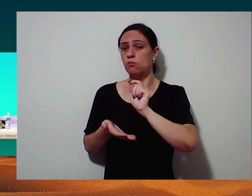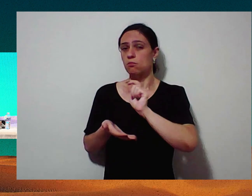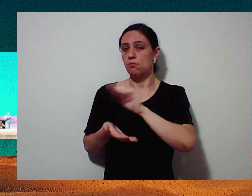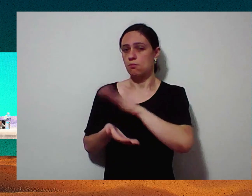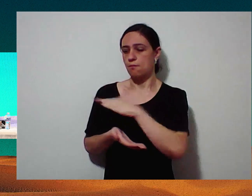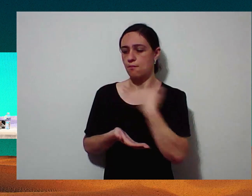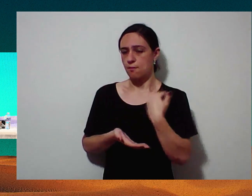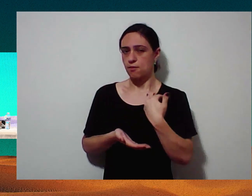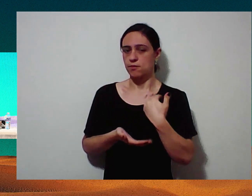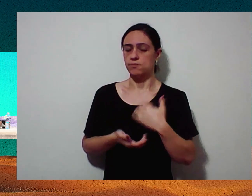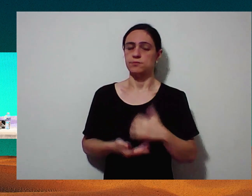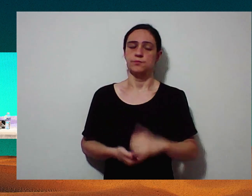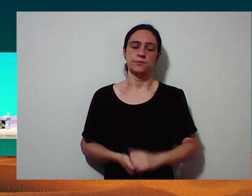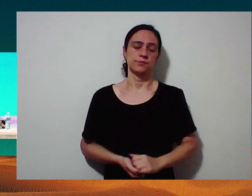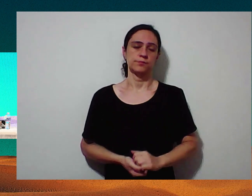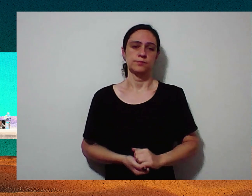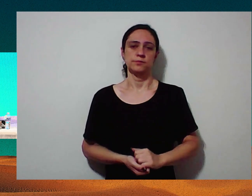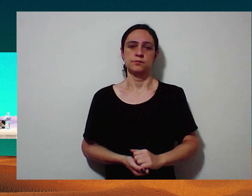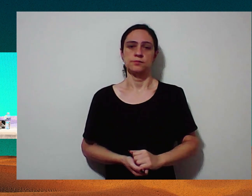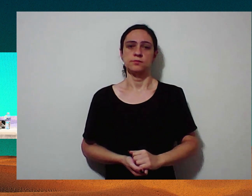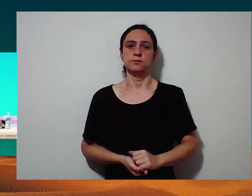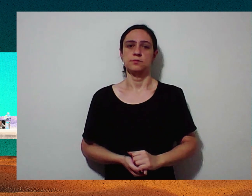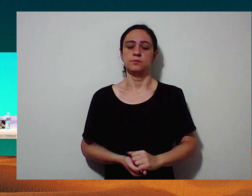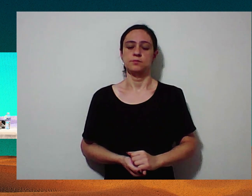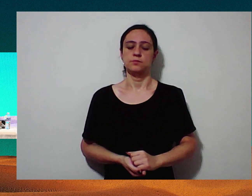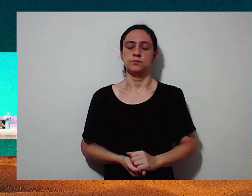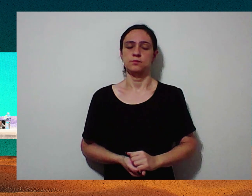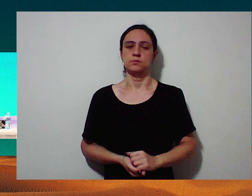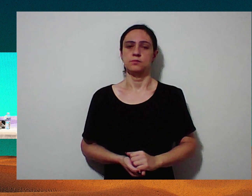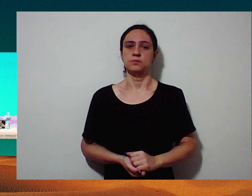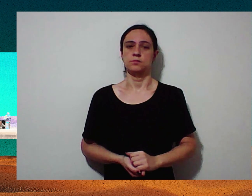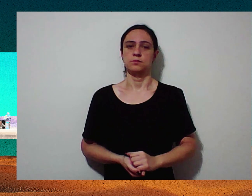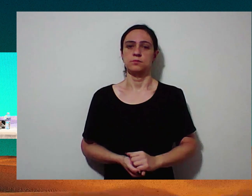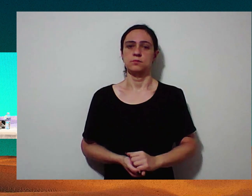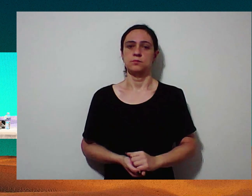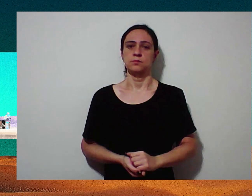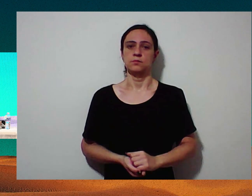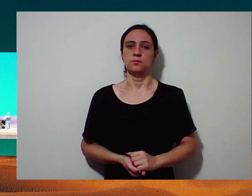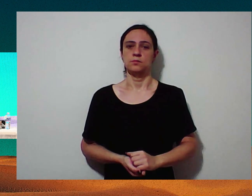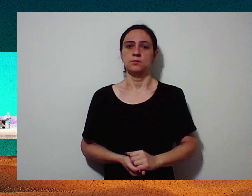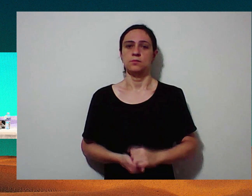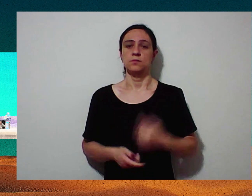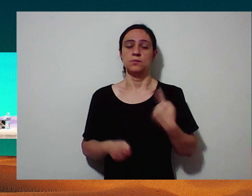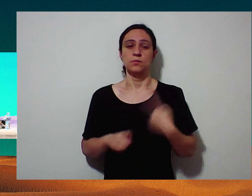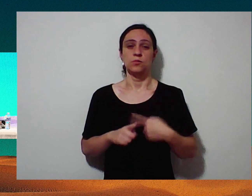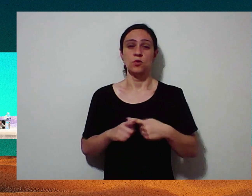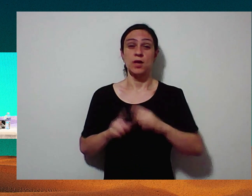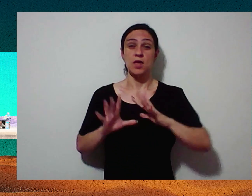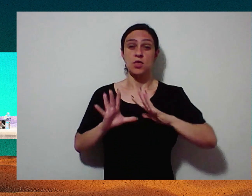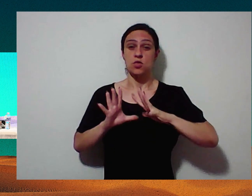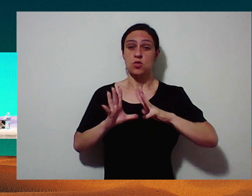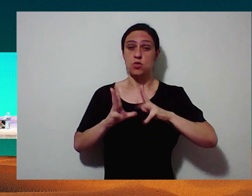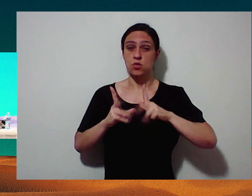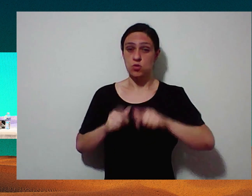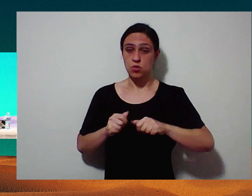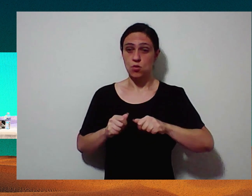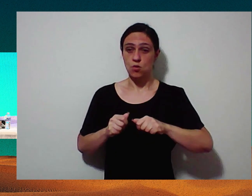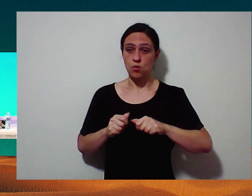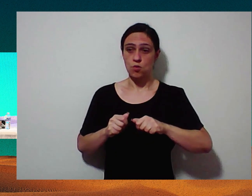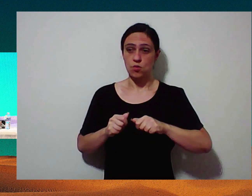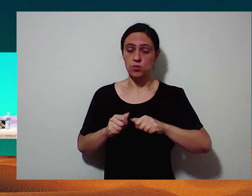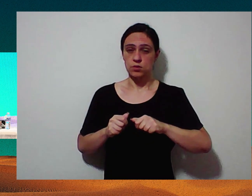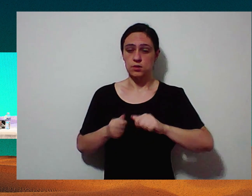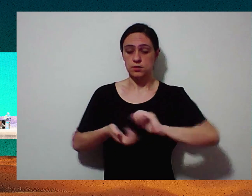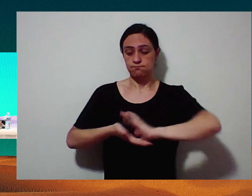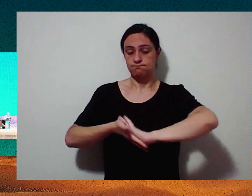E porque todas as coisas sujeitou debaixo dos pés. For he has put all things under his feet. E quando diz que